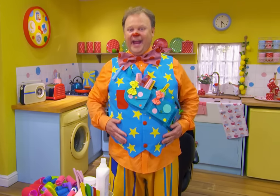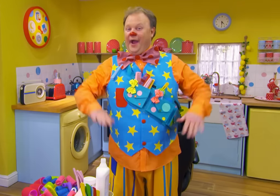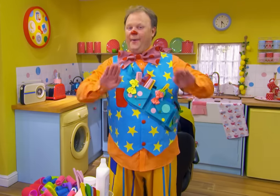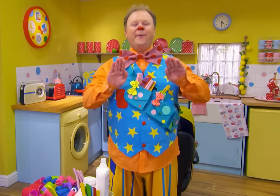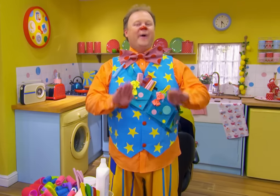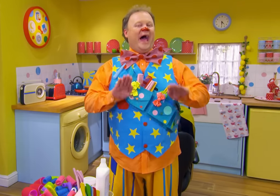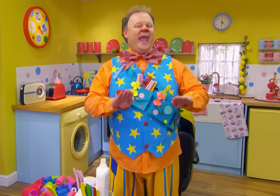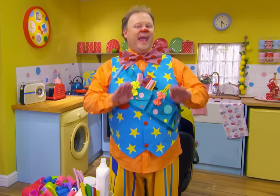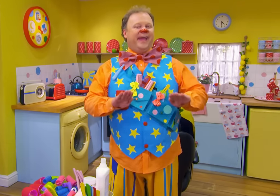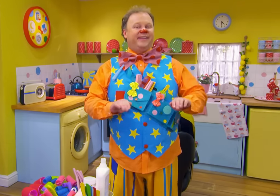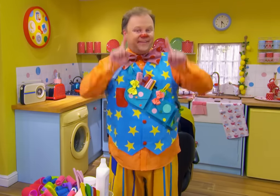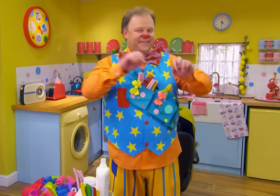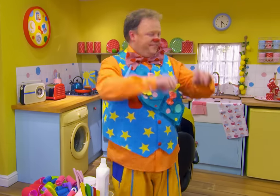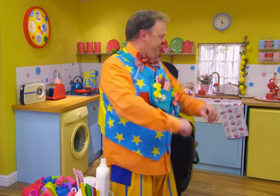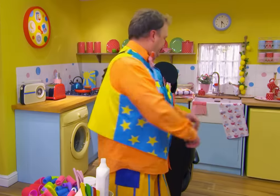Tumble? Wait.